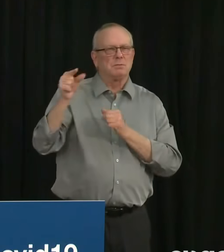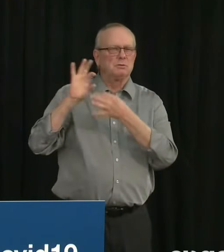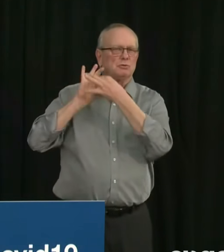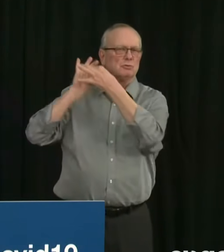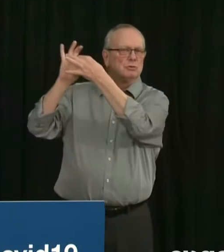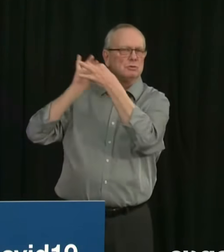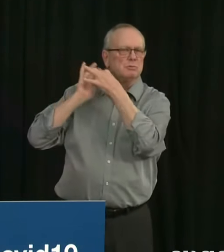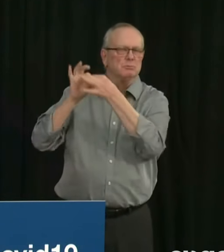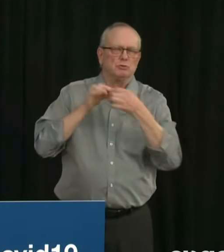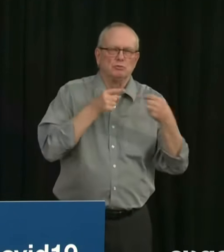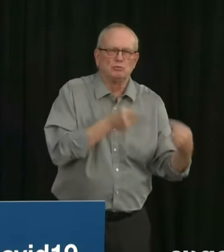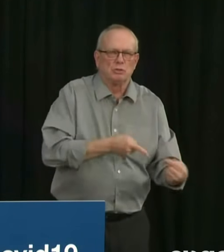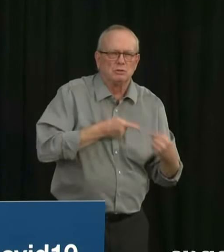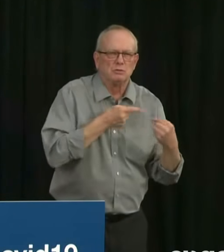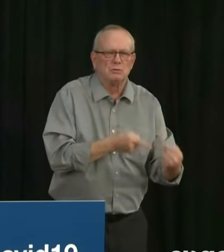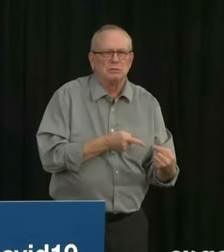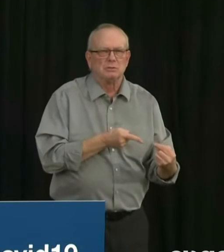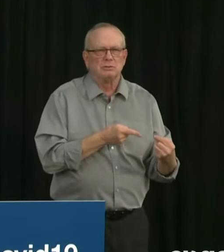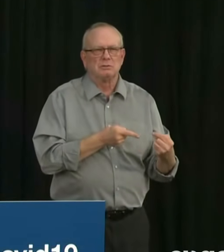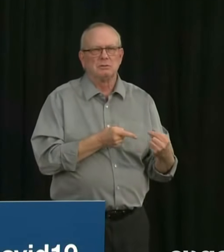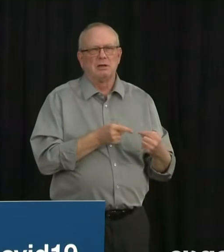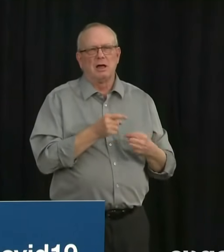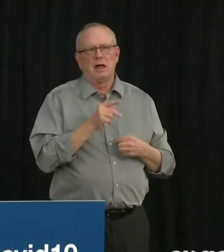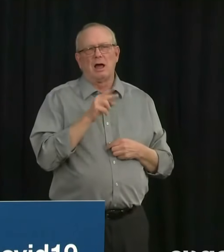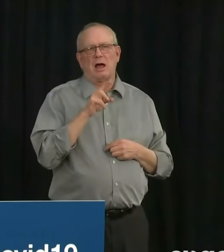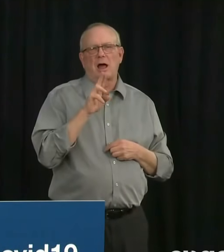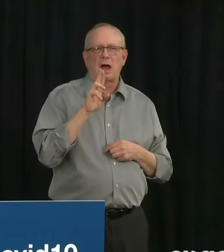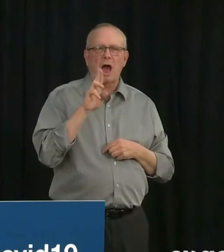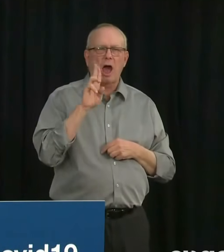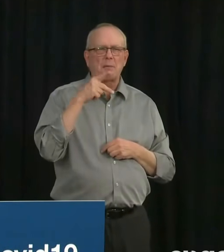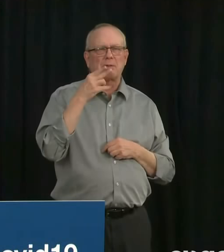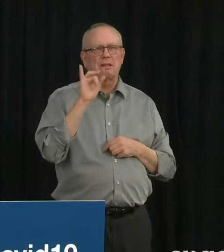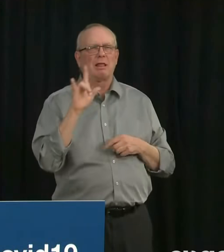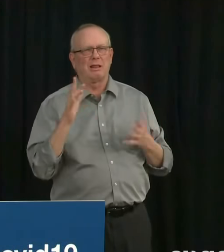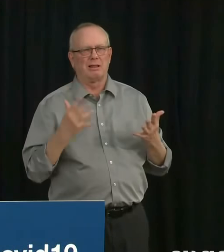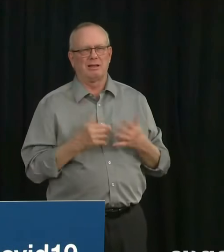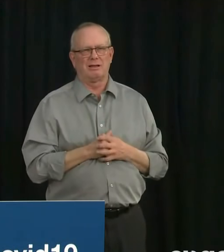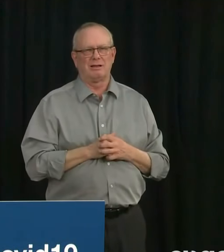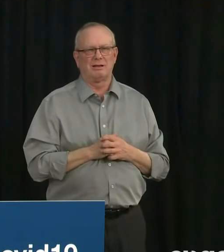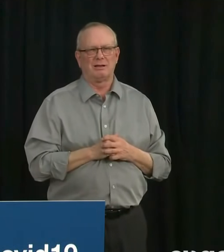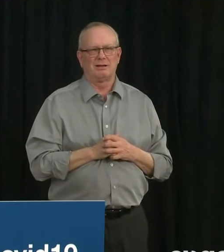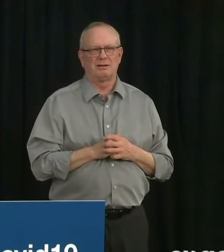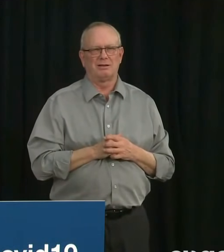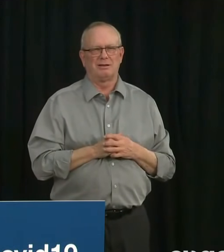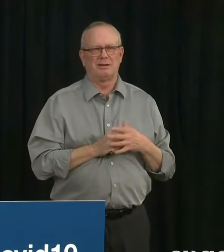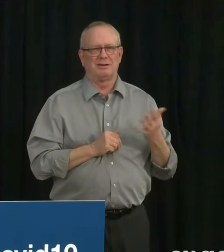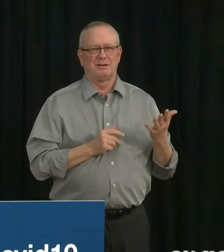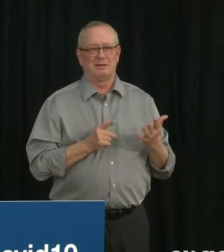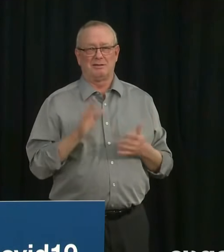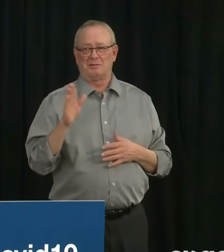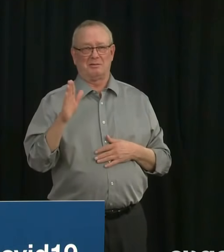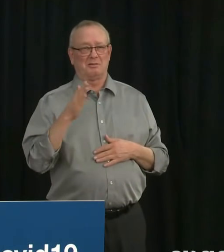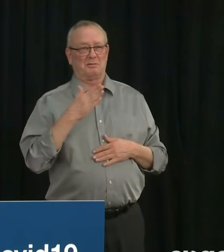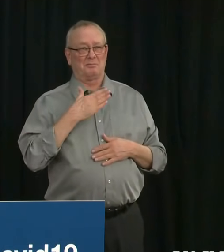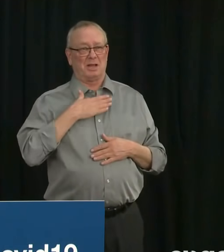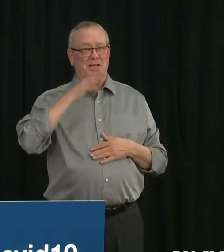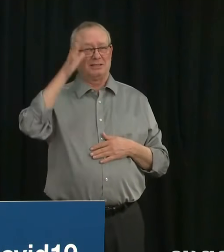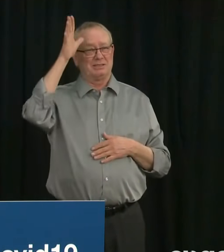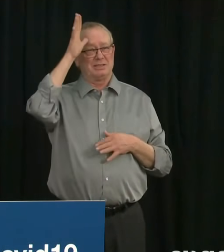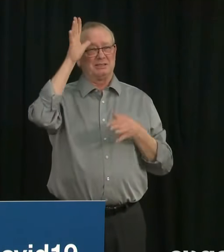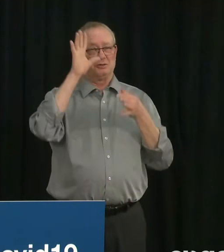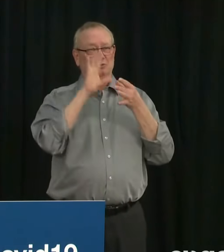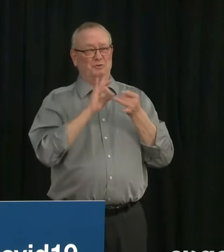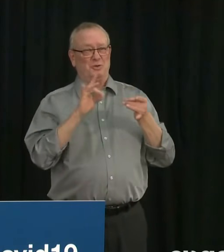know, my dad used to say that if you and your partner always agree, then one of you is unnecessary. And I think